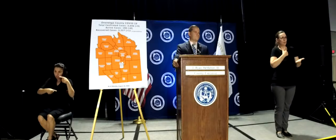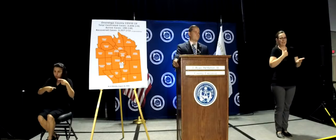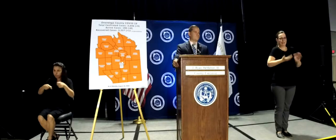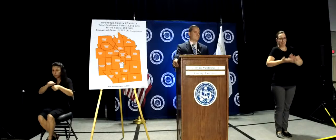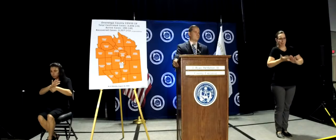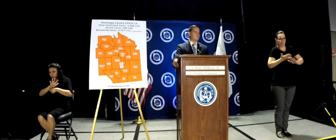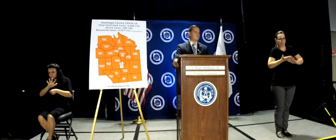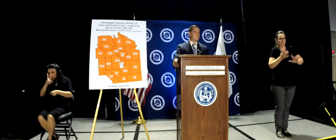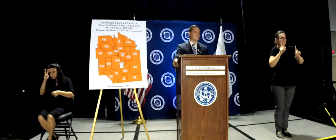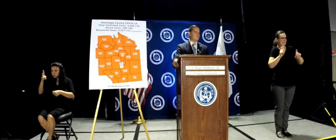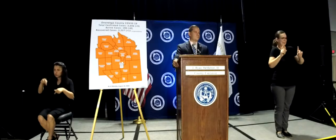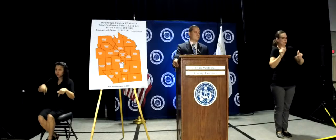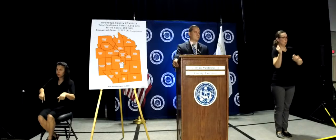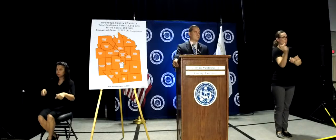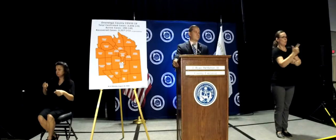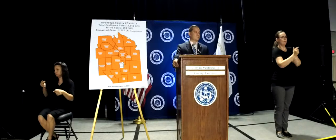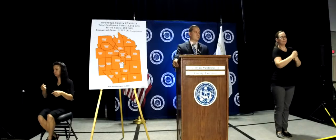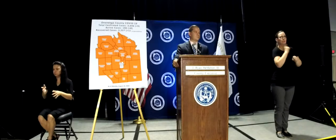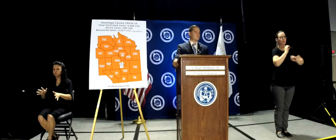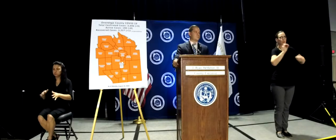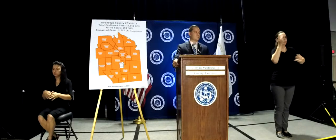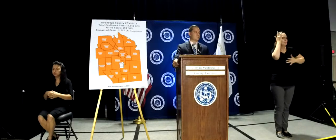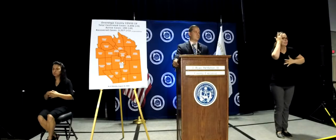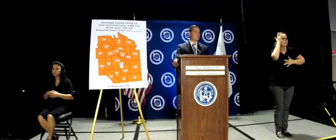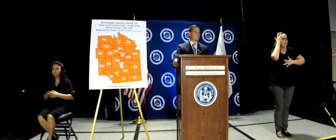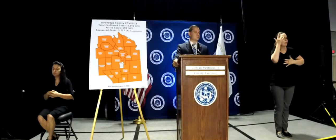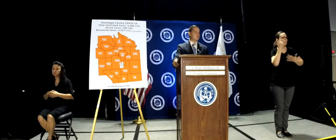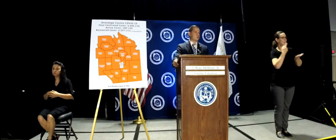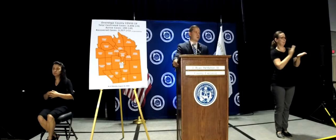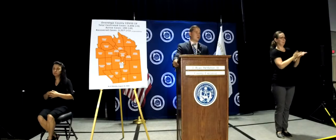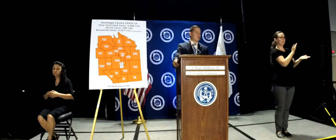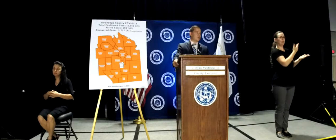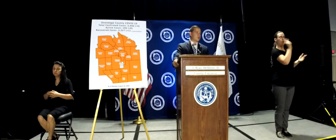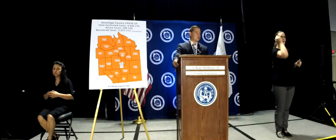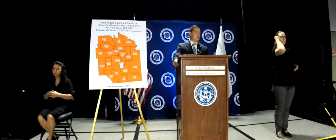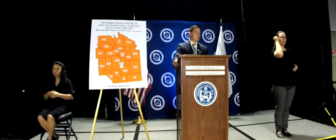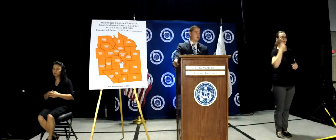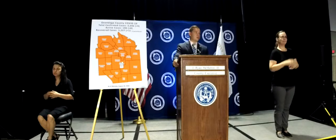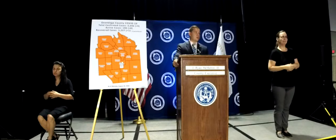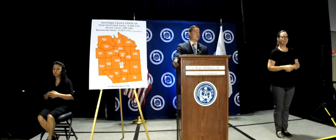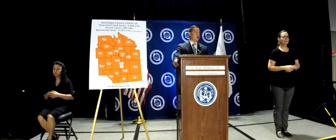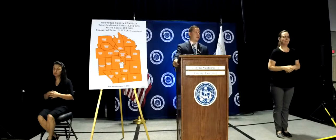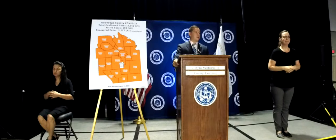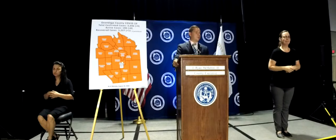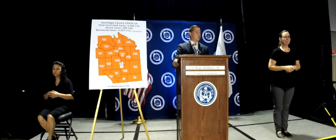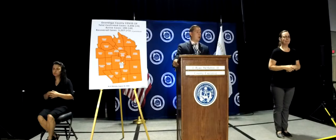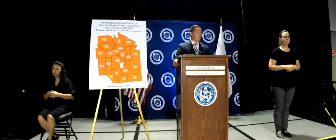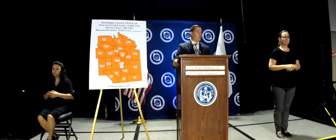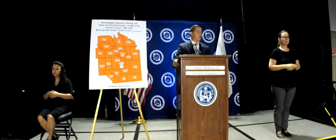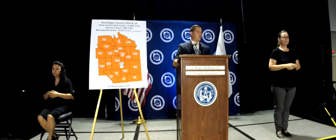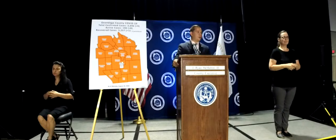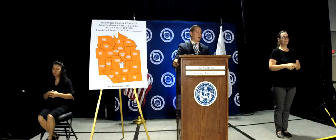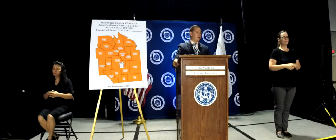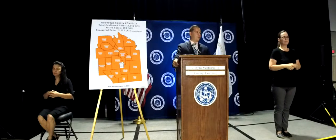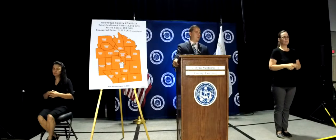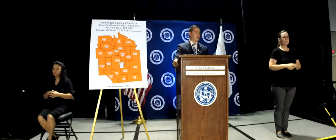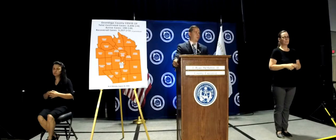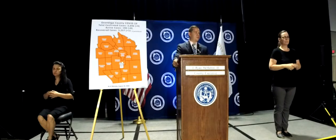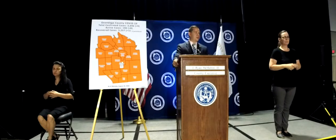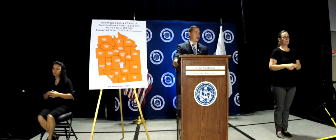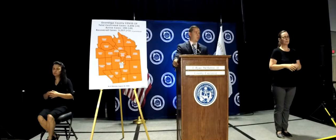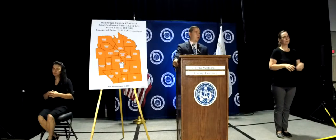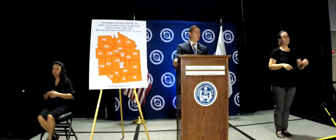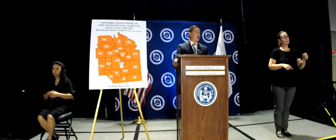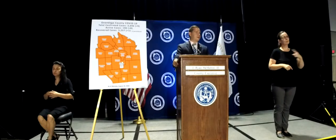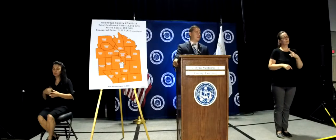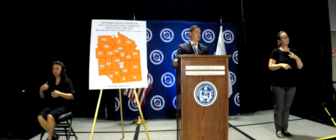general testing site, or will that be mostly for internal hospital use? Because that can do, I think, 1,000 a day. Yeah, I think it'll be both. I think they'll be able to